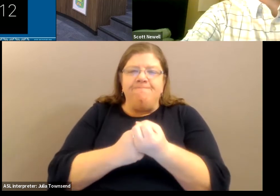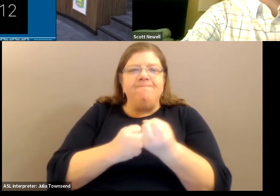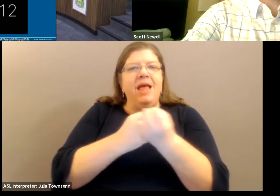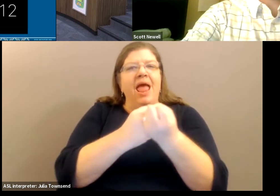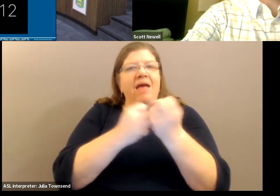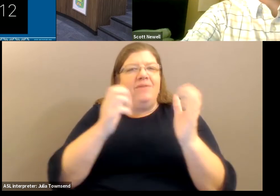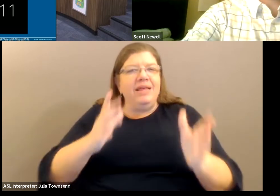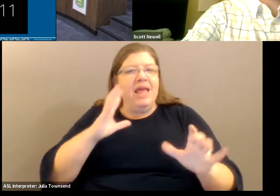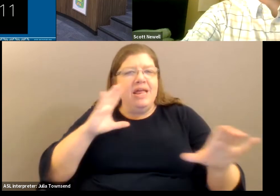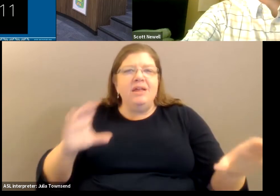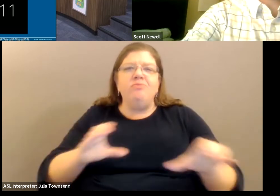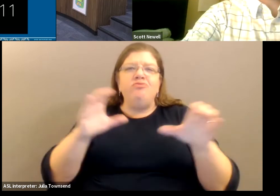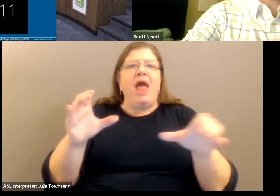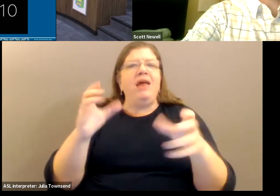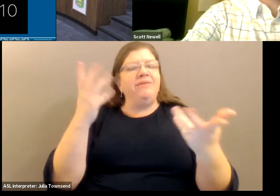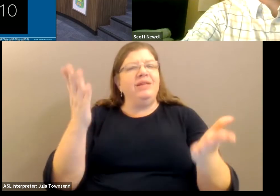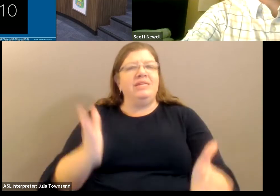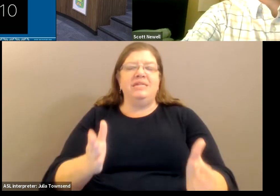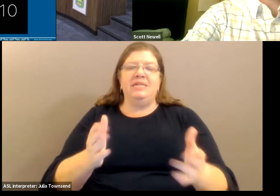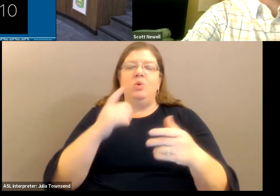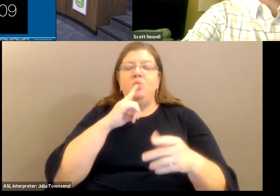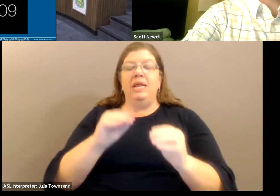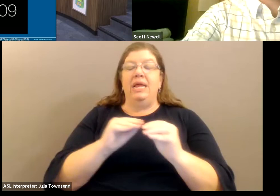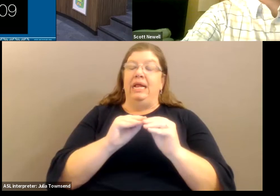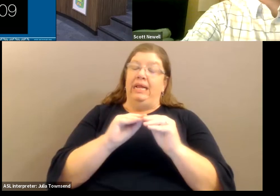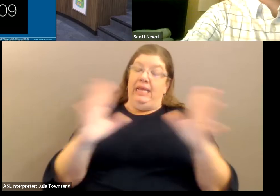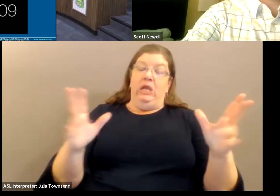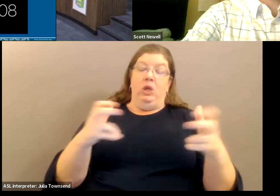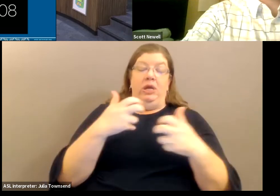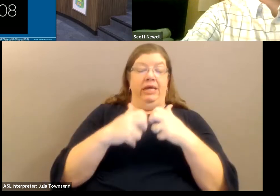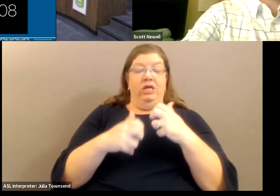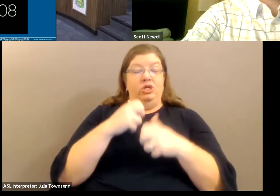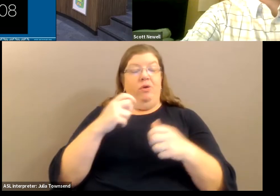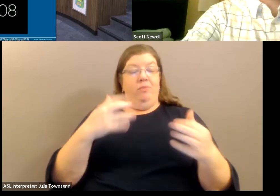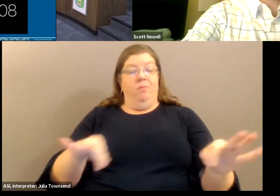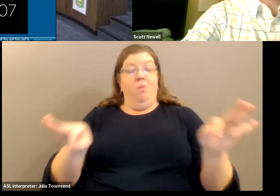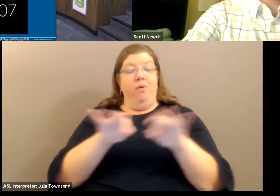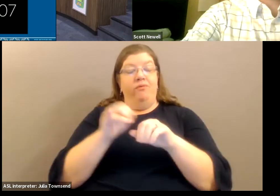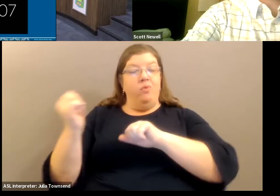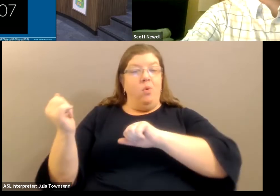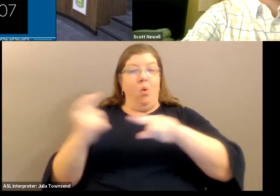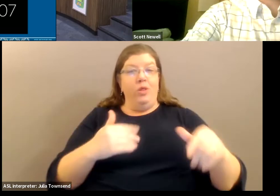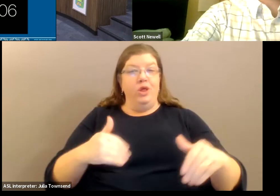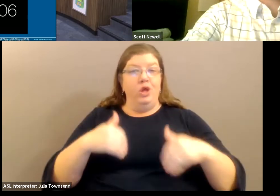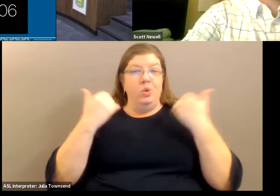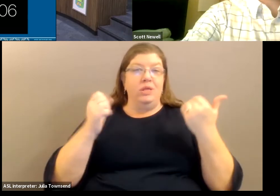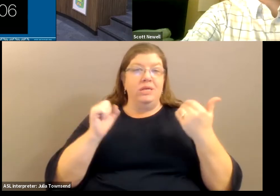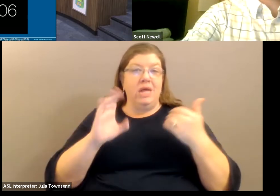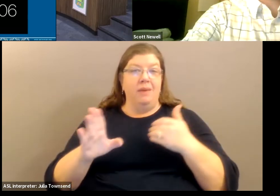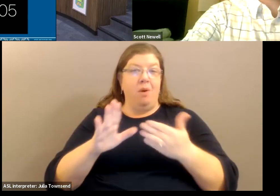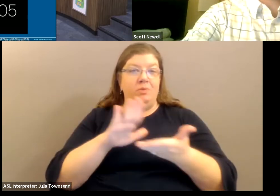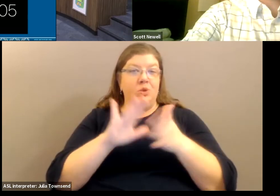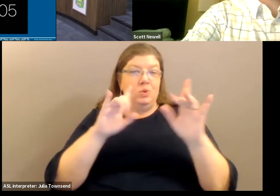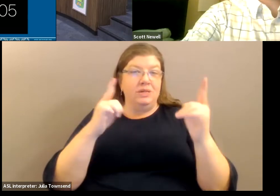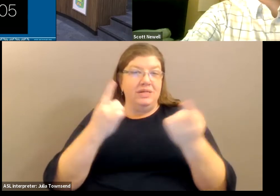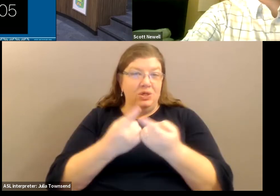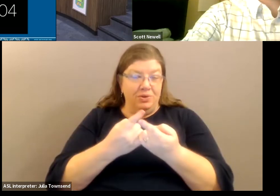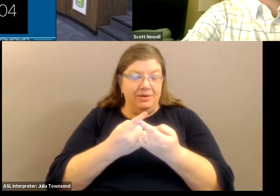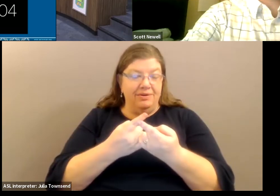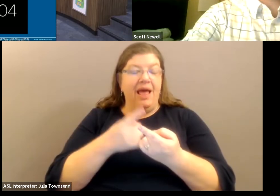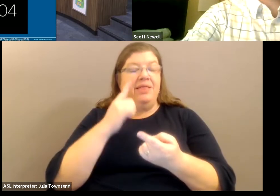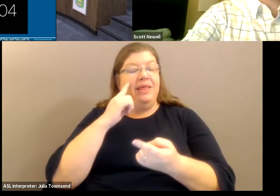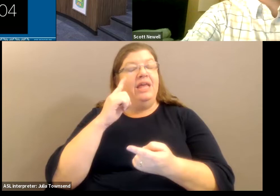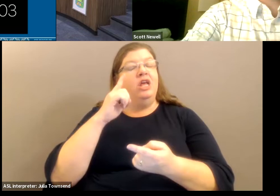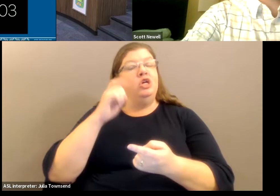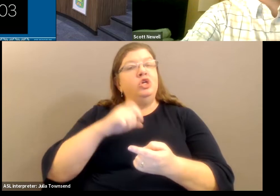be activists. This is an issue that is clearly very important to all the youth in our Santa Barbara Unified School District, and I think that is something that should not